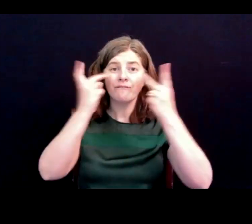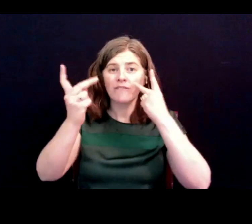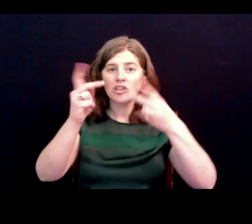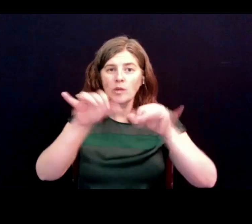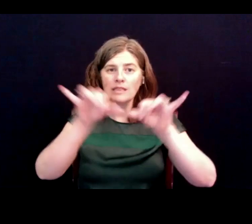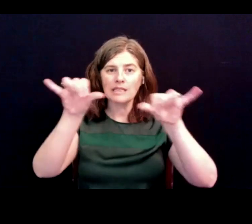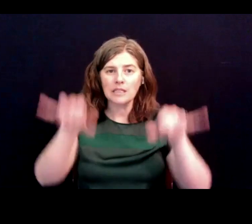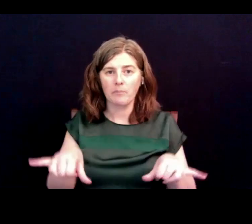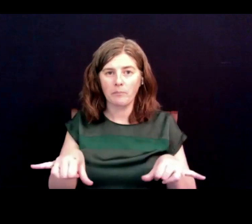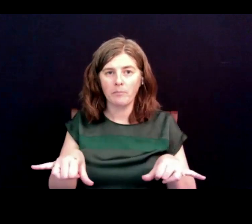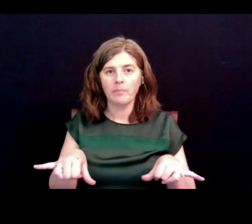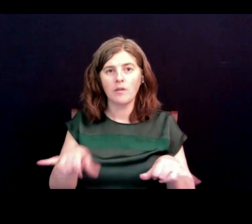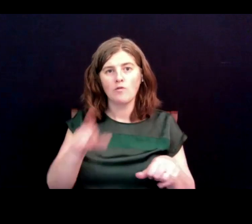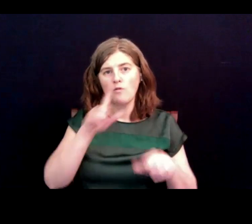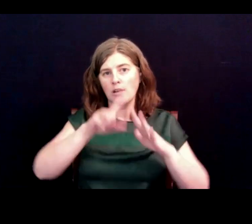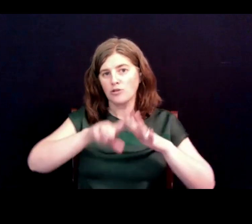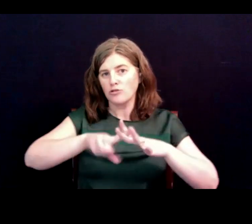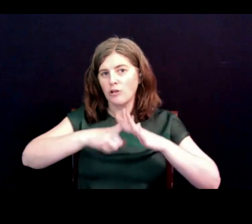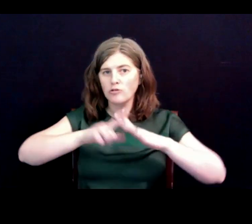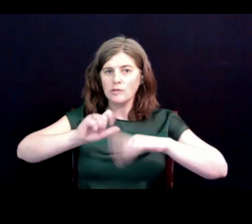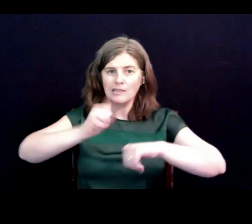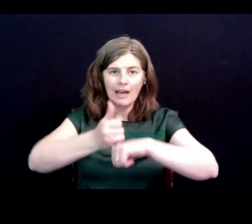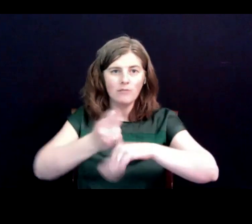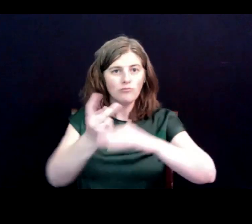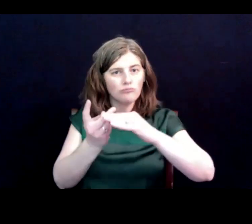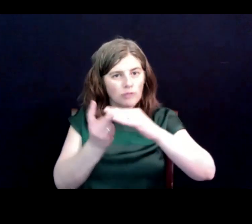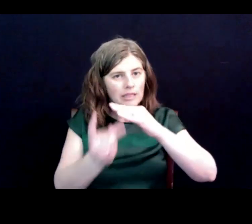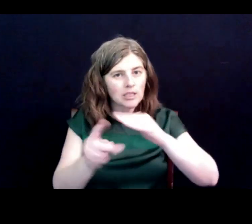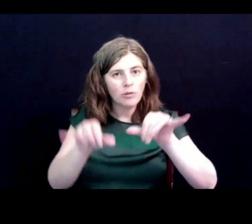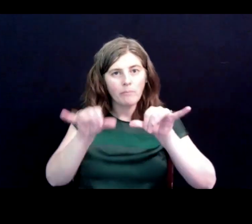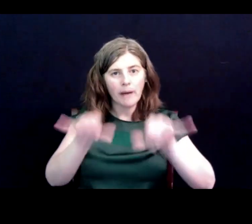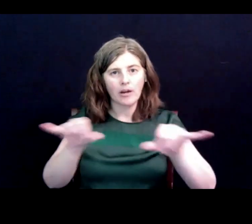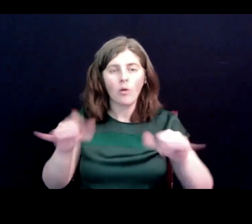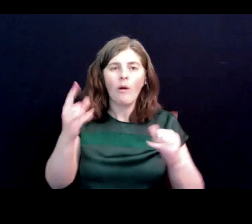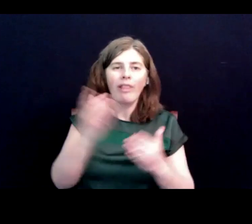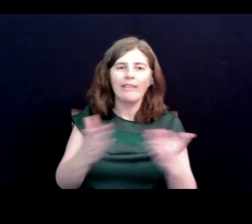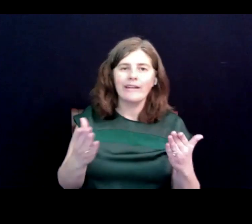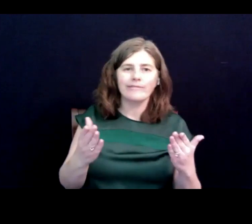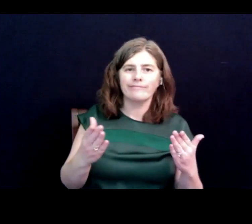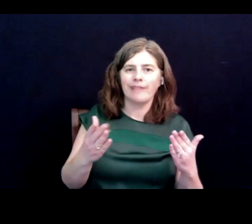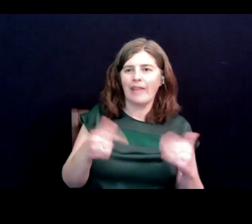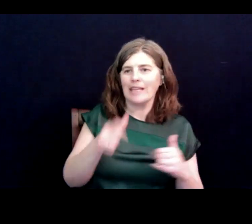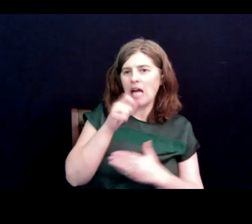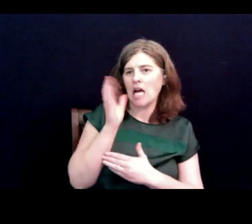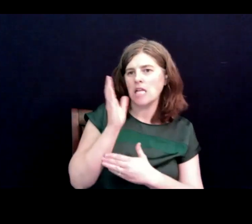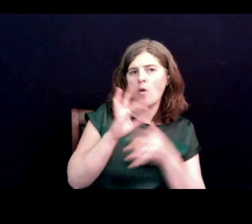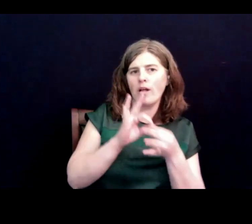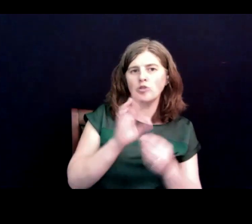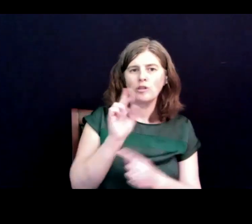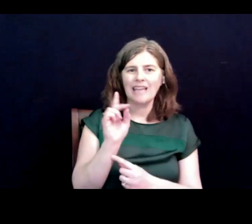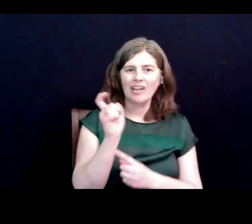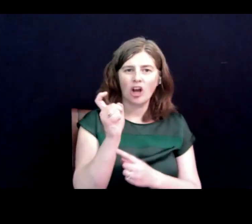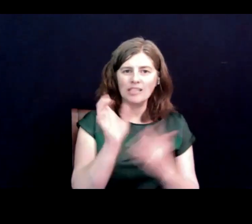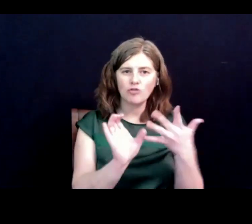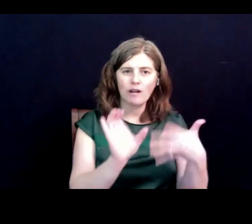system. And so really start to set that predictable pattern. One thing I didn't, obviously, because this isn't a talk about the diagnostic criteria, but when I